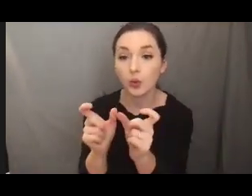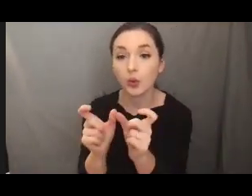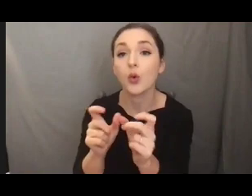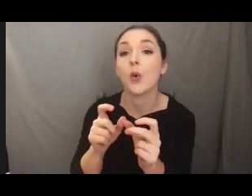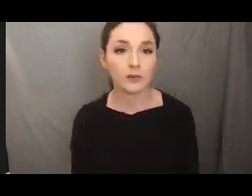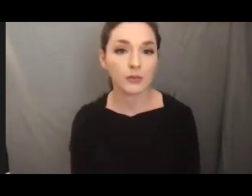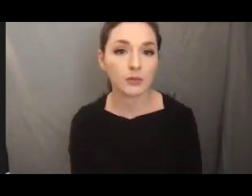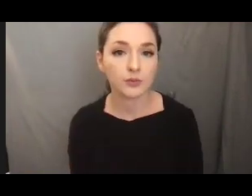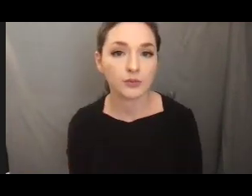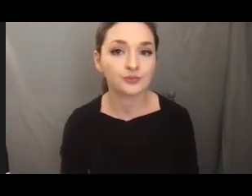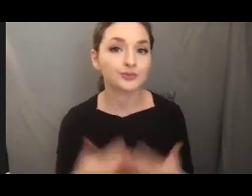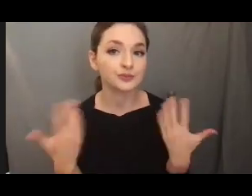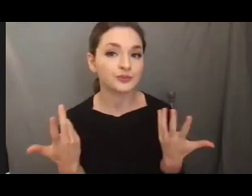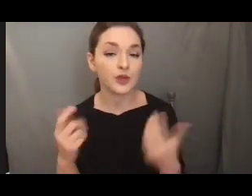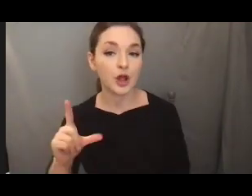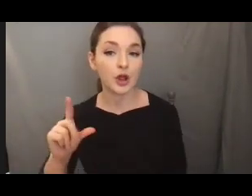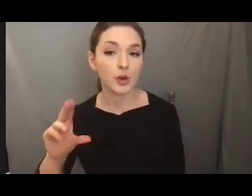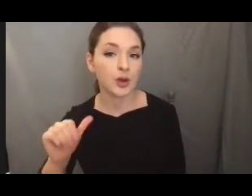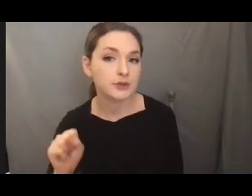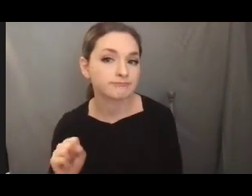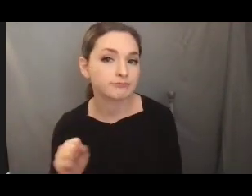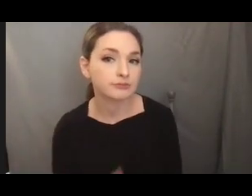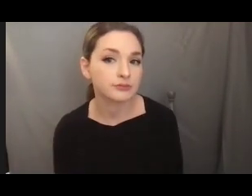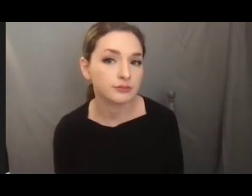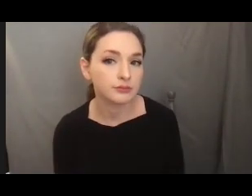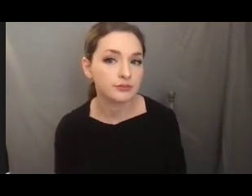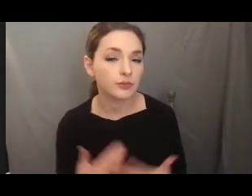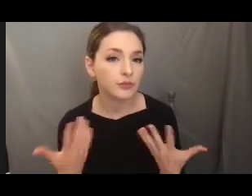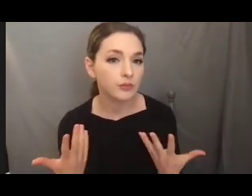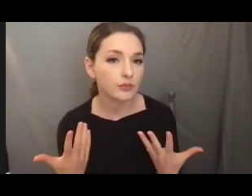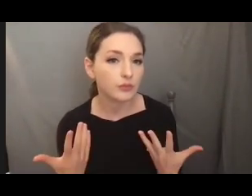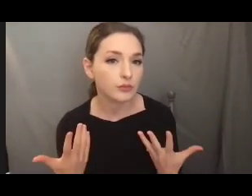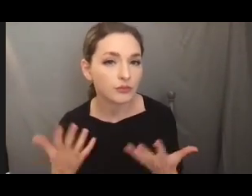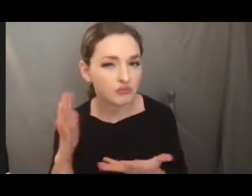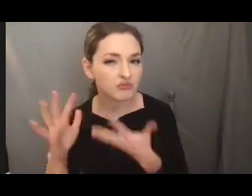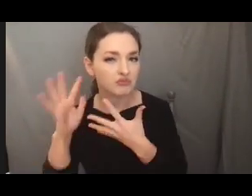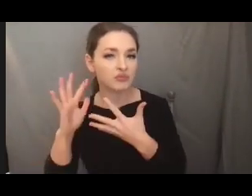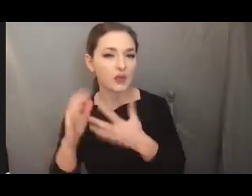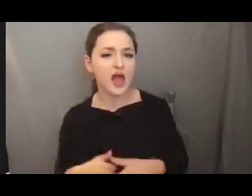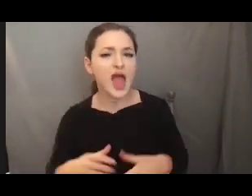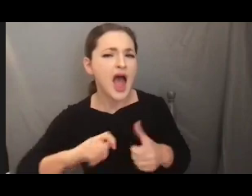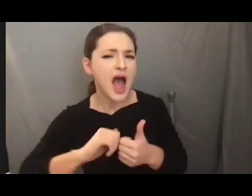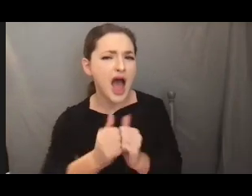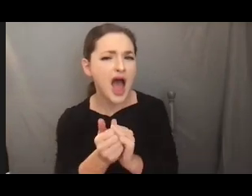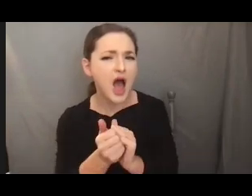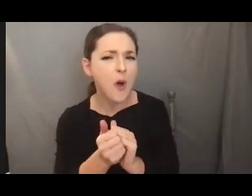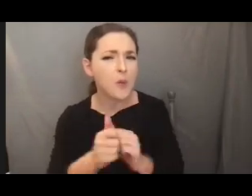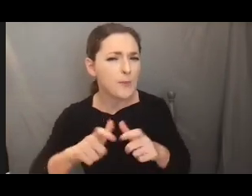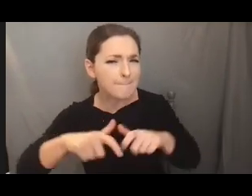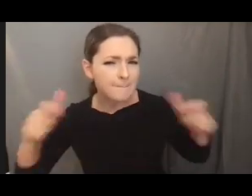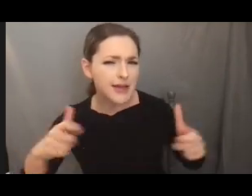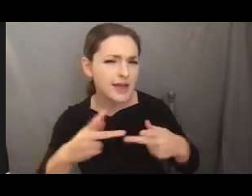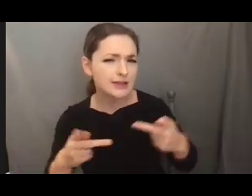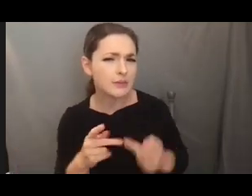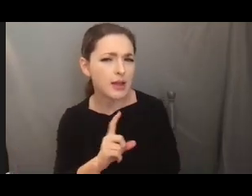Good question. How much feet is this place? Like, how big is it? Like, 40,000 square